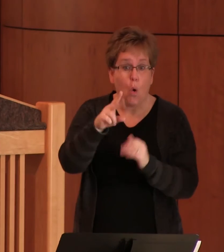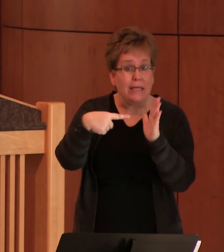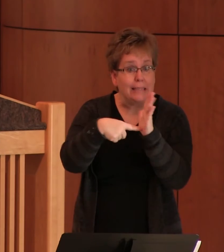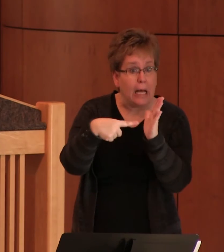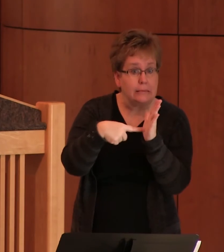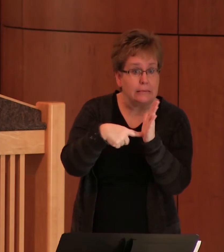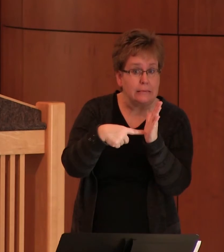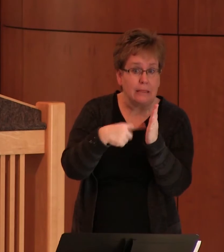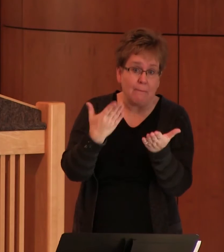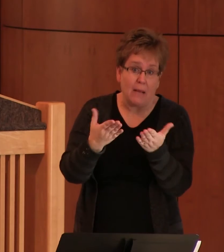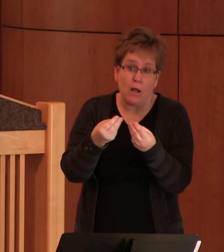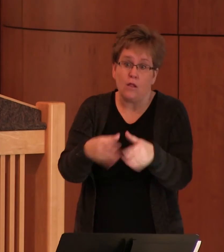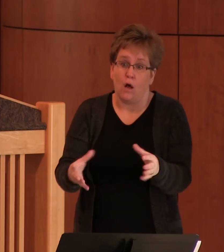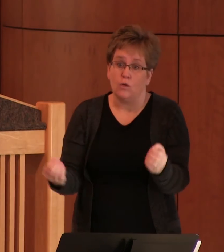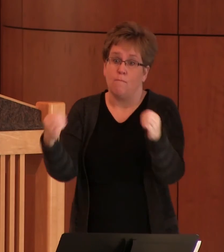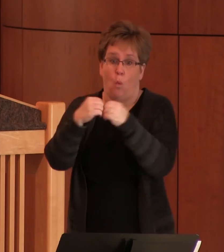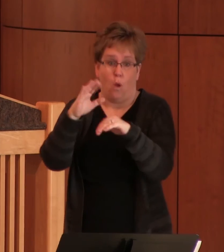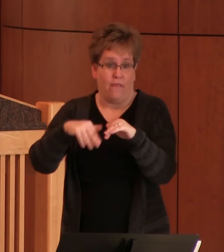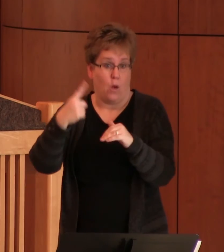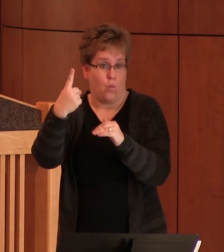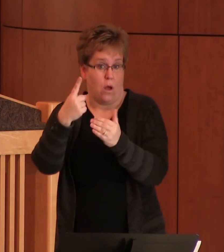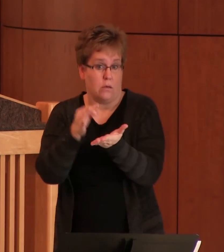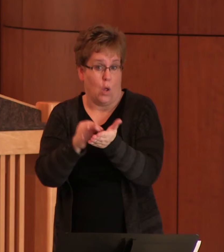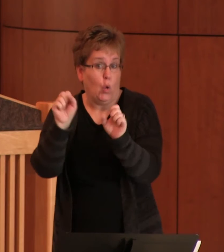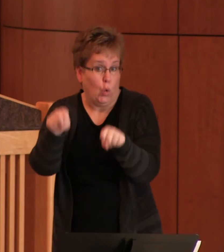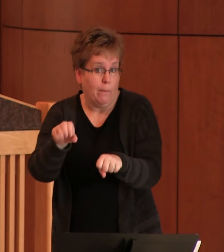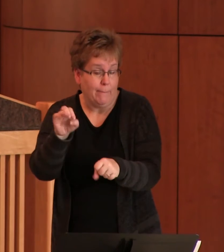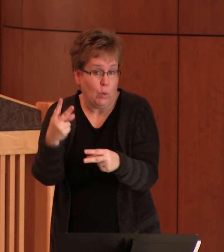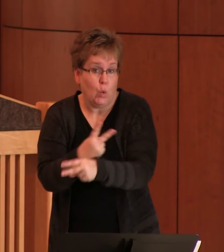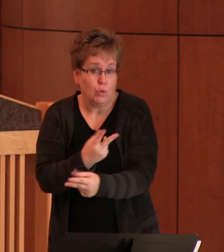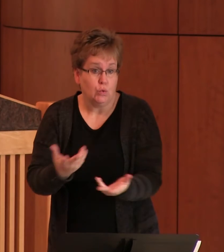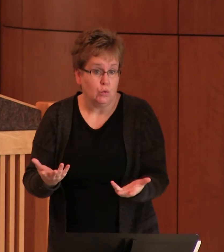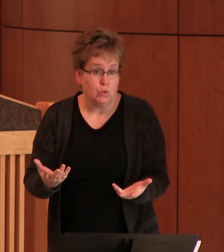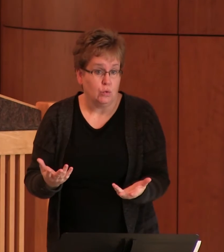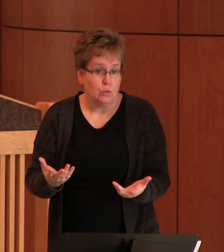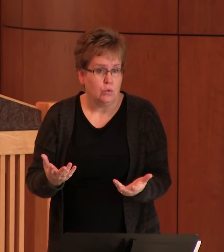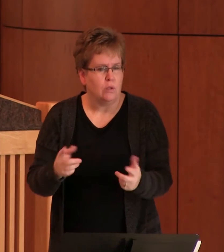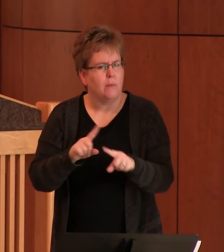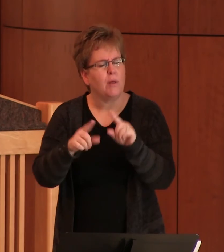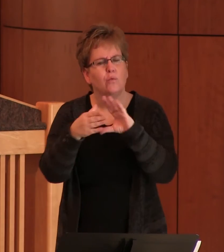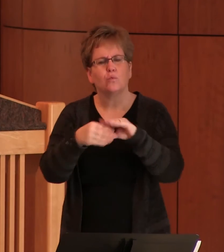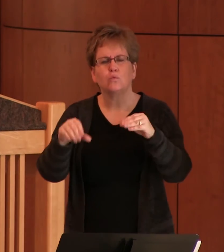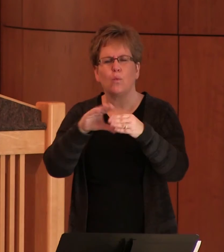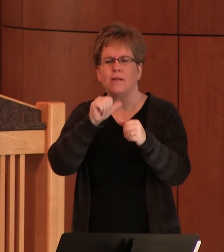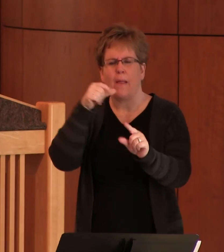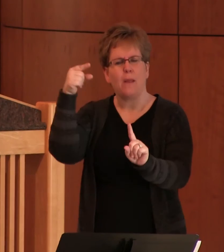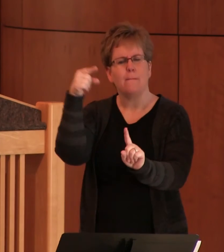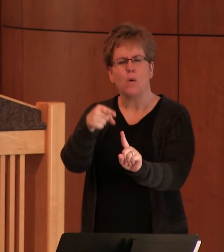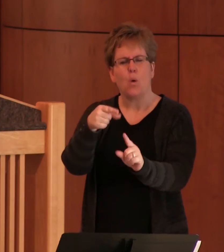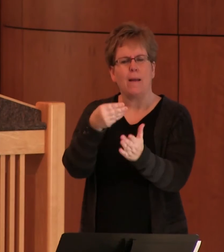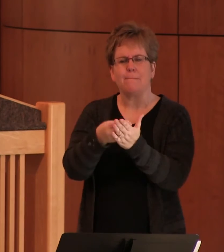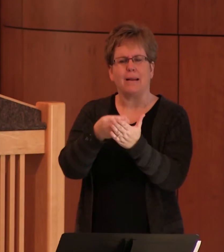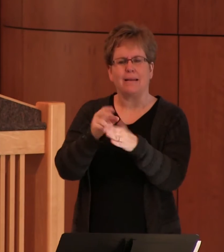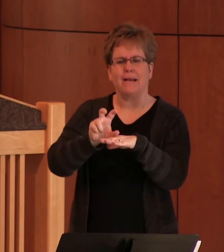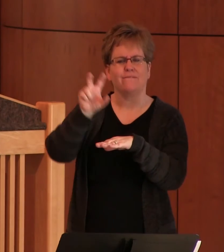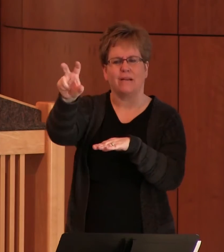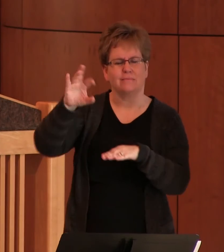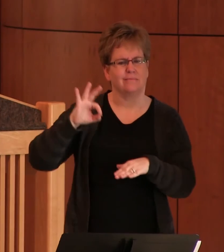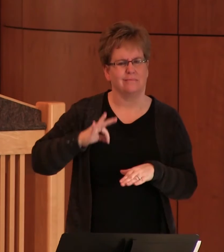debt, having lost more than what was entrusted. But the story isn't about the return on